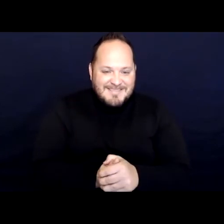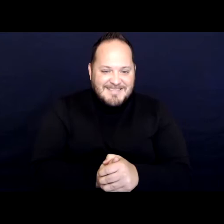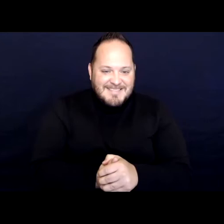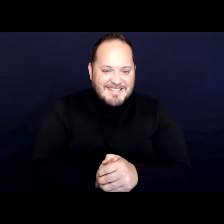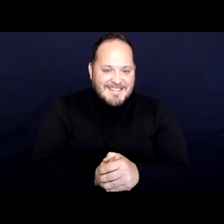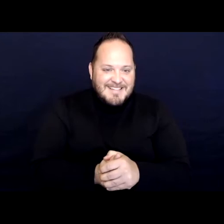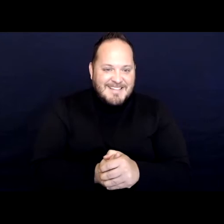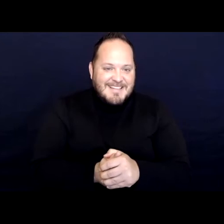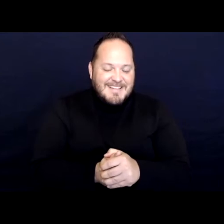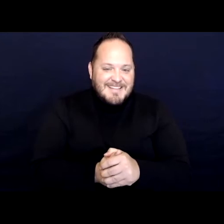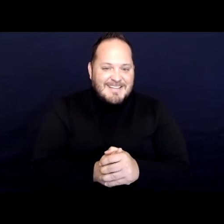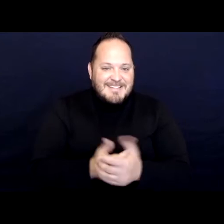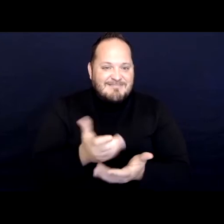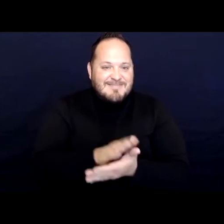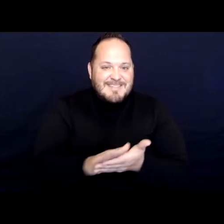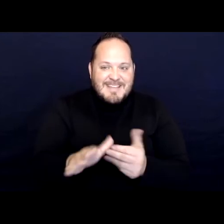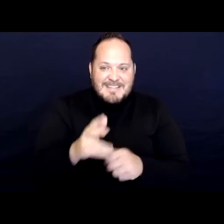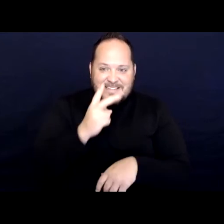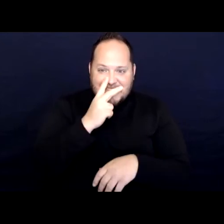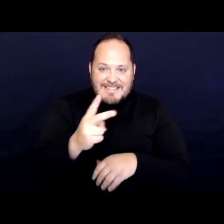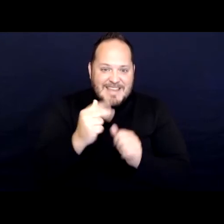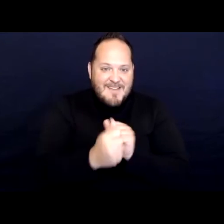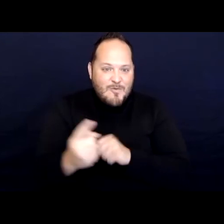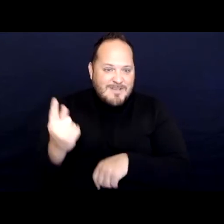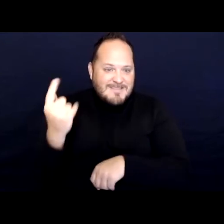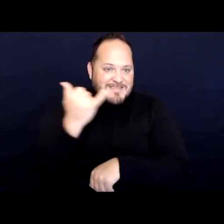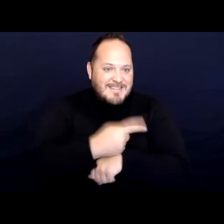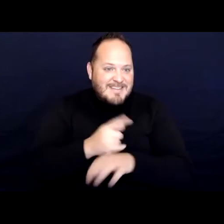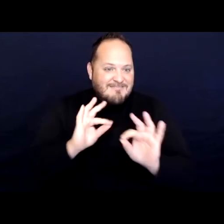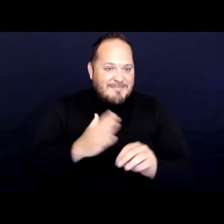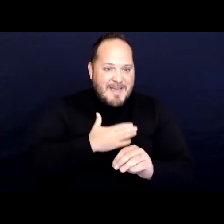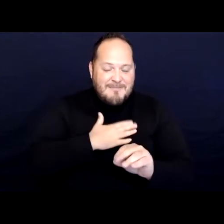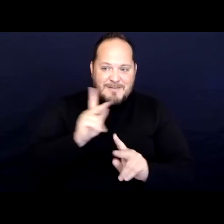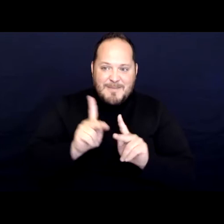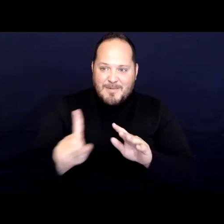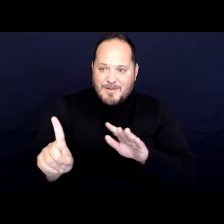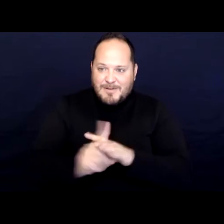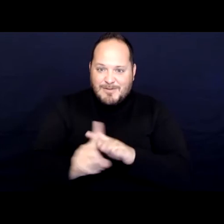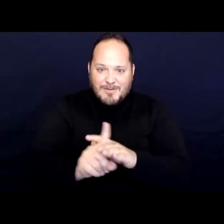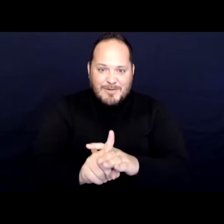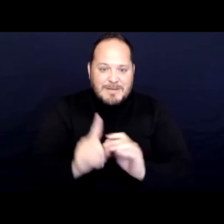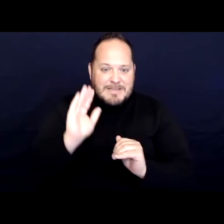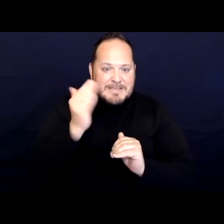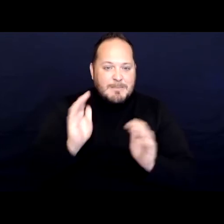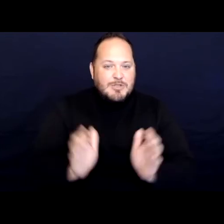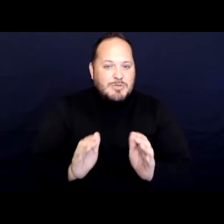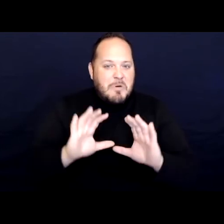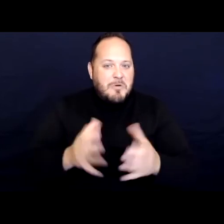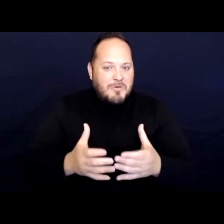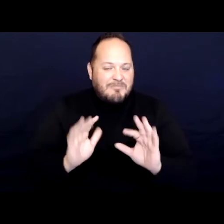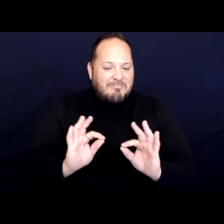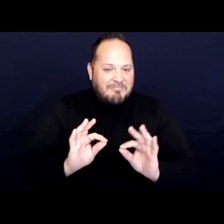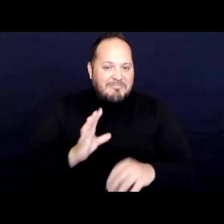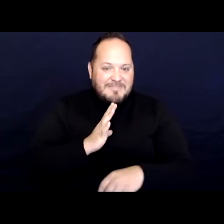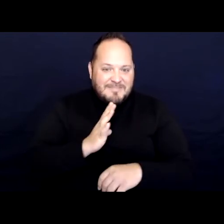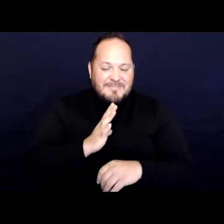It's nice to see everyone today, and I'm glad that folks are on. It looks like it's a small group, so I'm